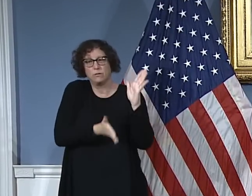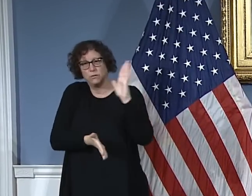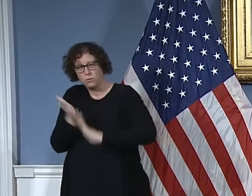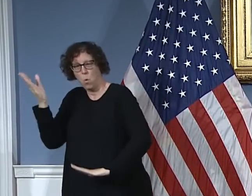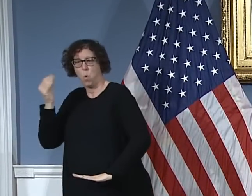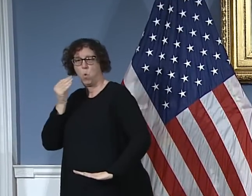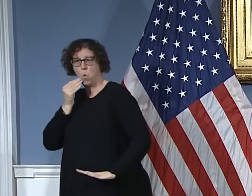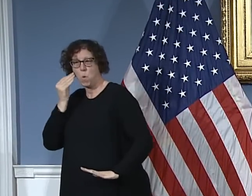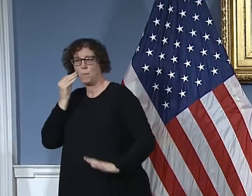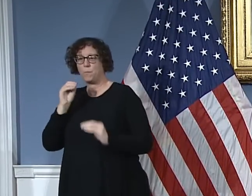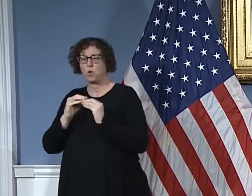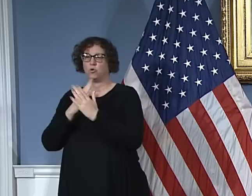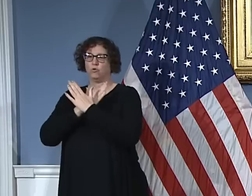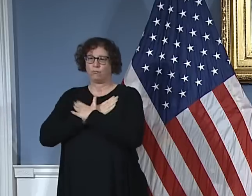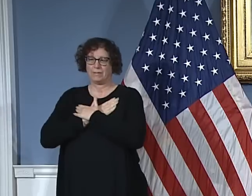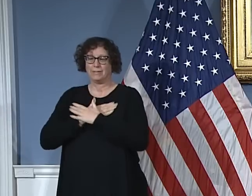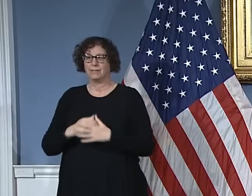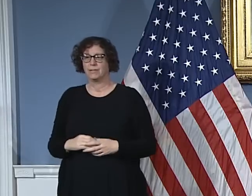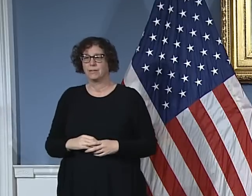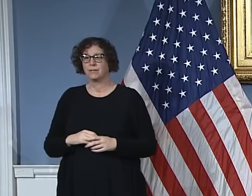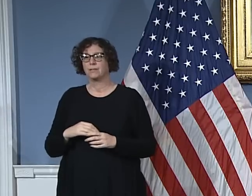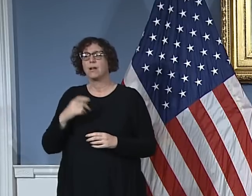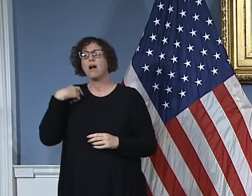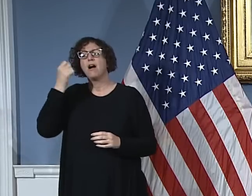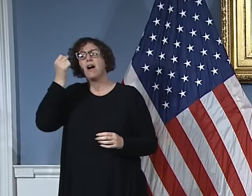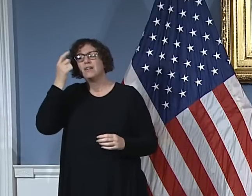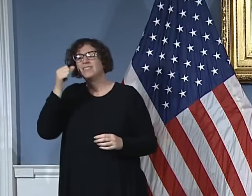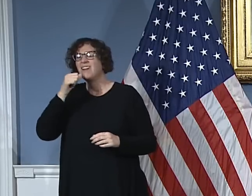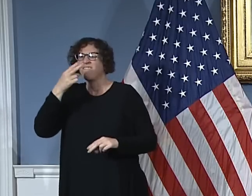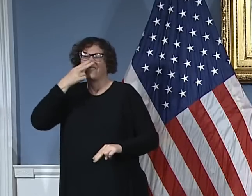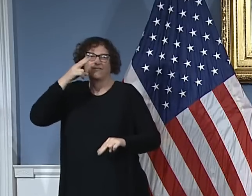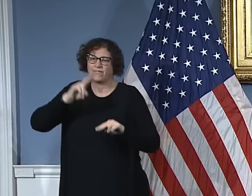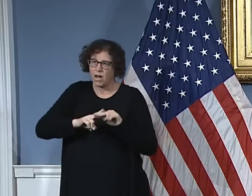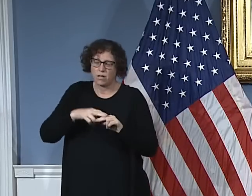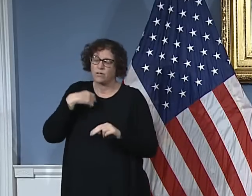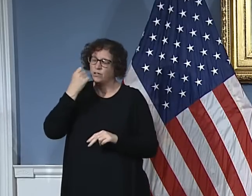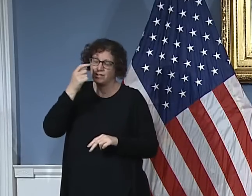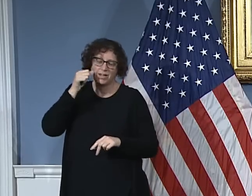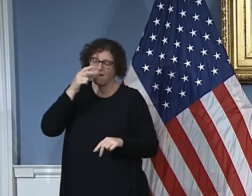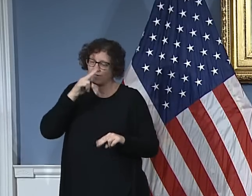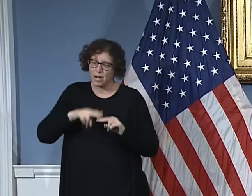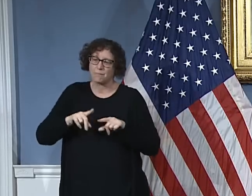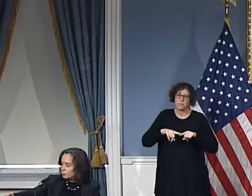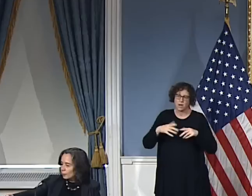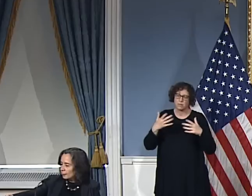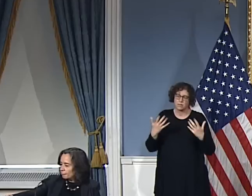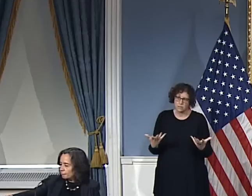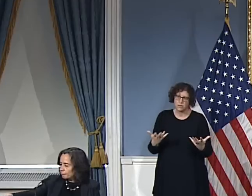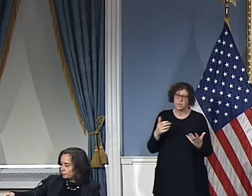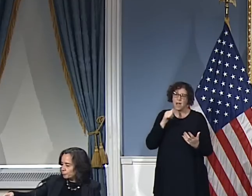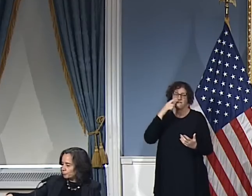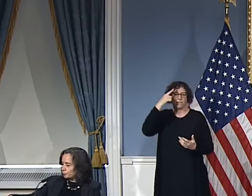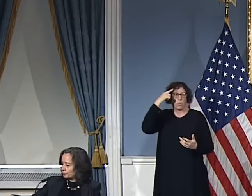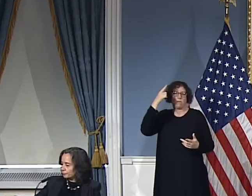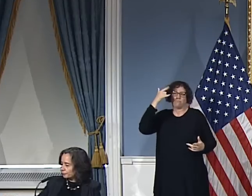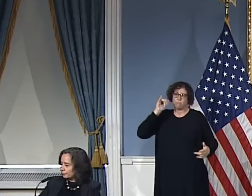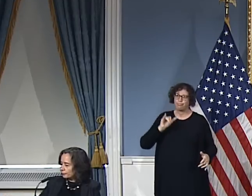it's not going to be fun. It's not going to be easy, but it's also not going to be forever. And we want to keep people safe. Go ahead.